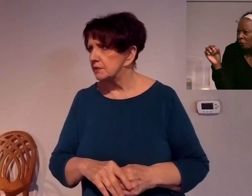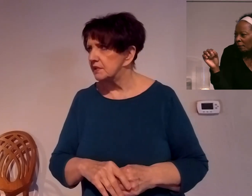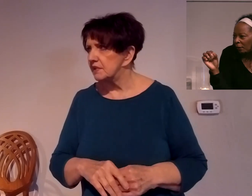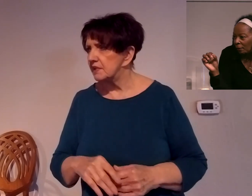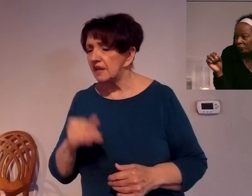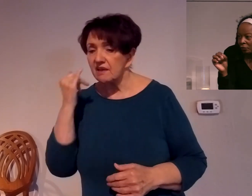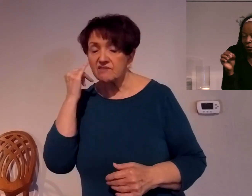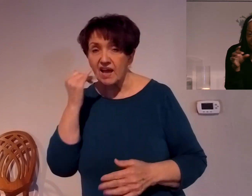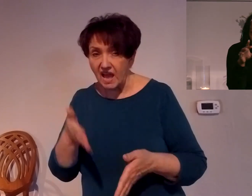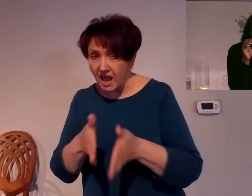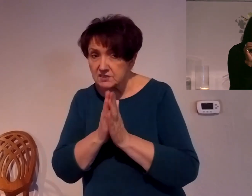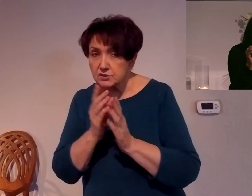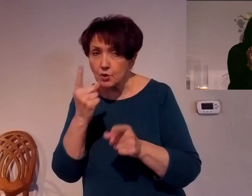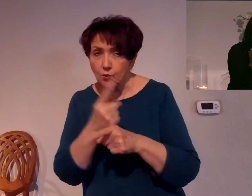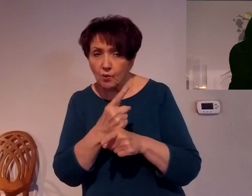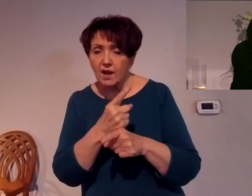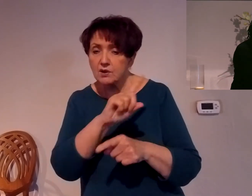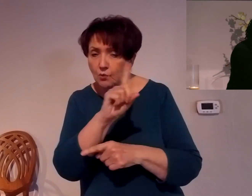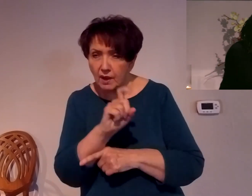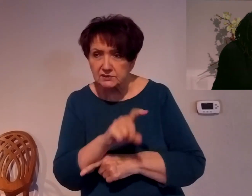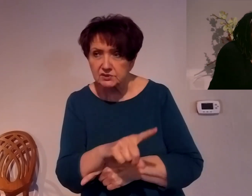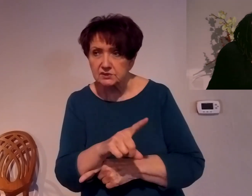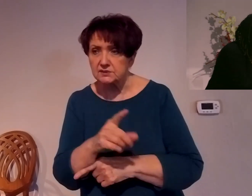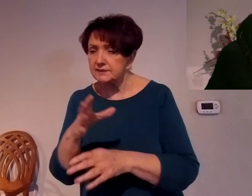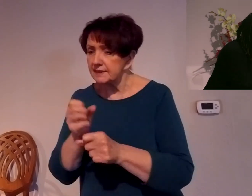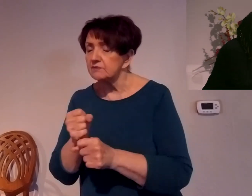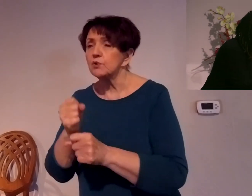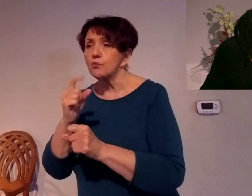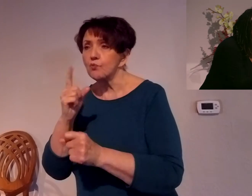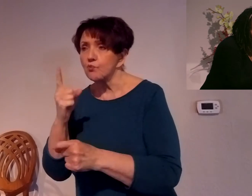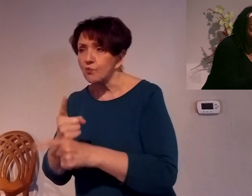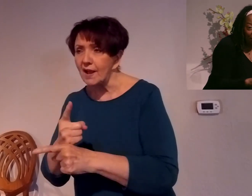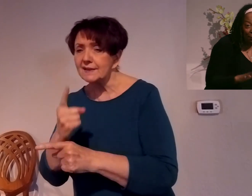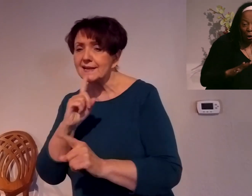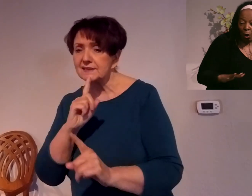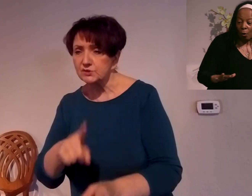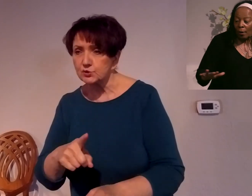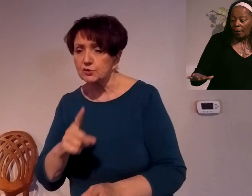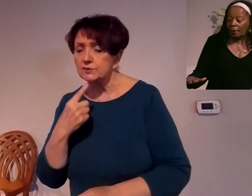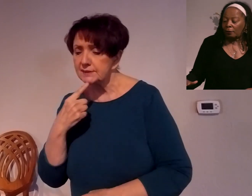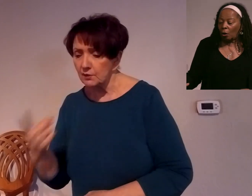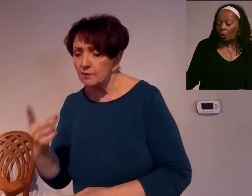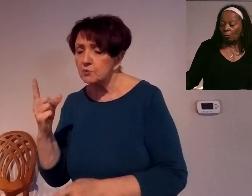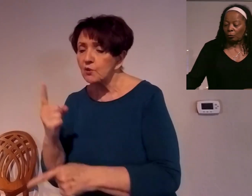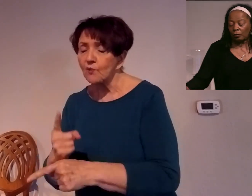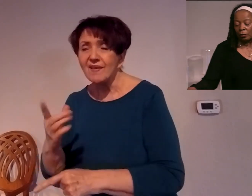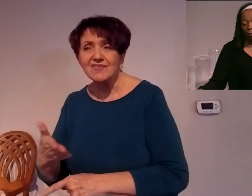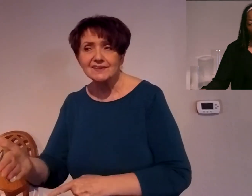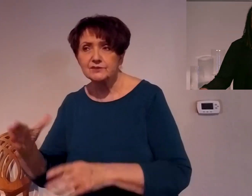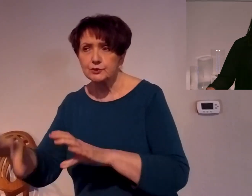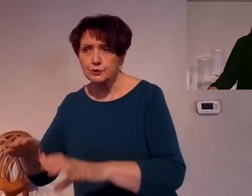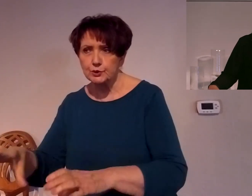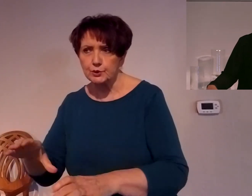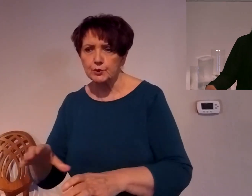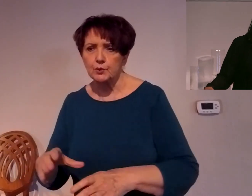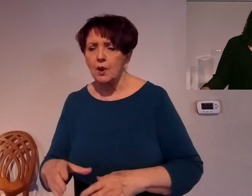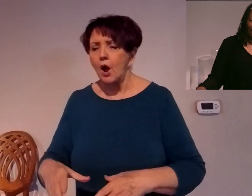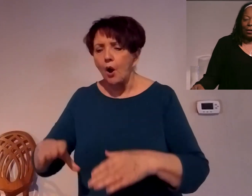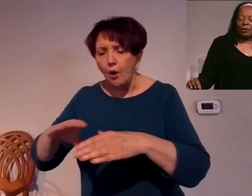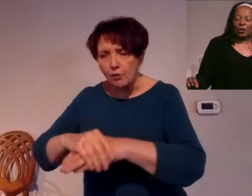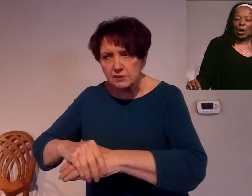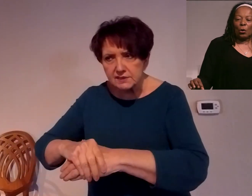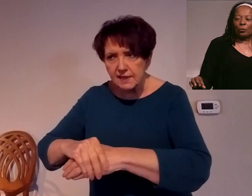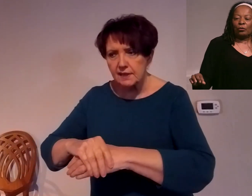ask the right question, get the right answer, tell them the right thing to do, have him go and hold Corey's hand